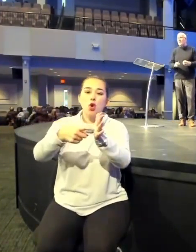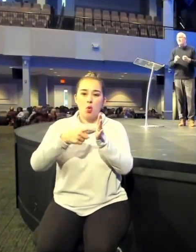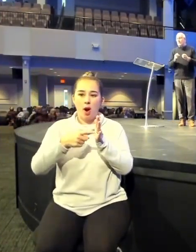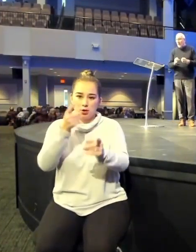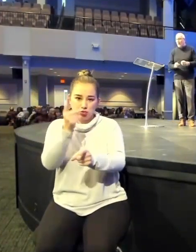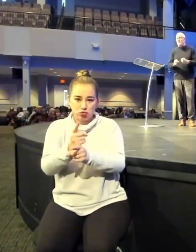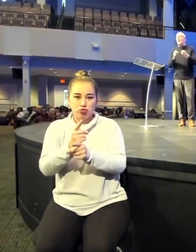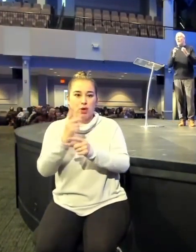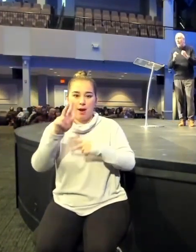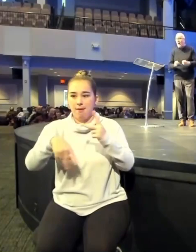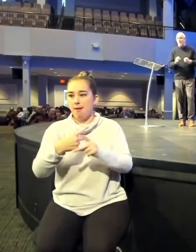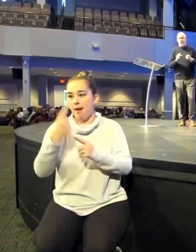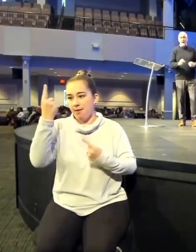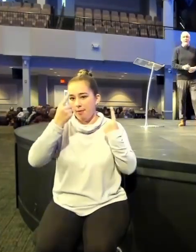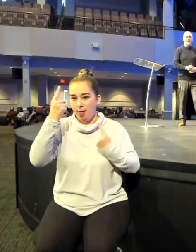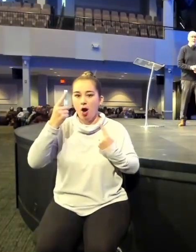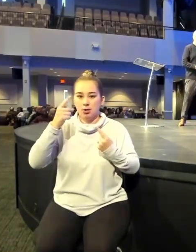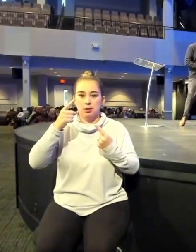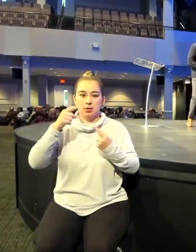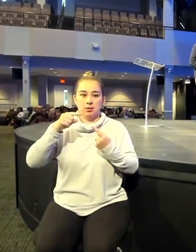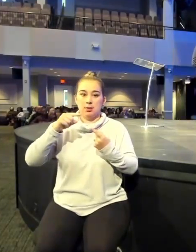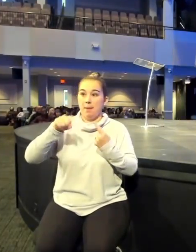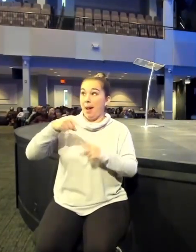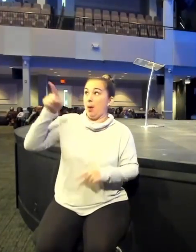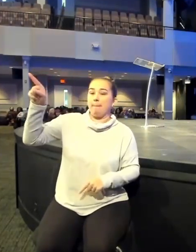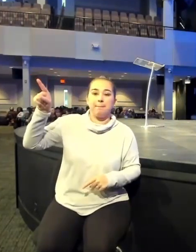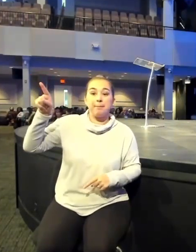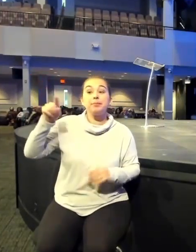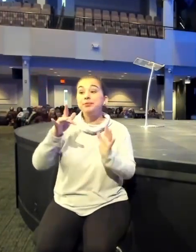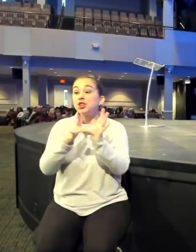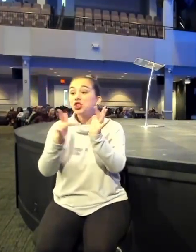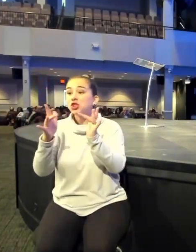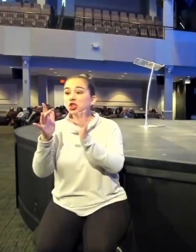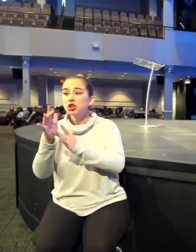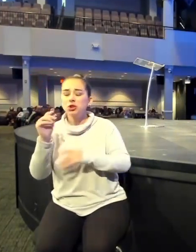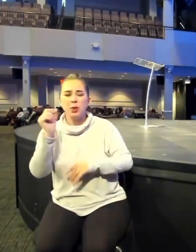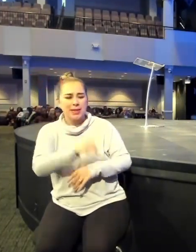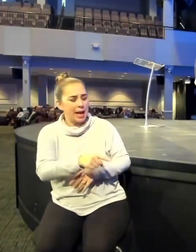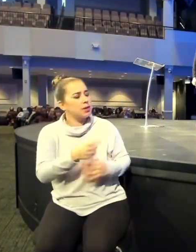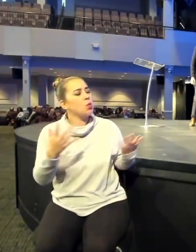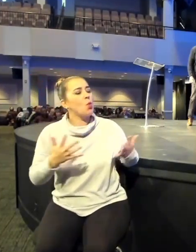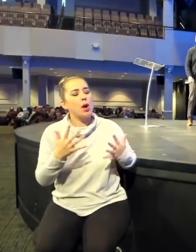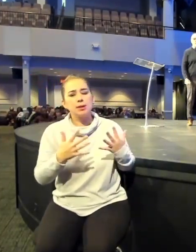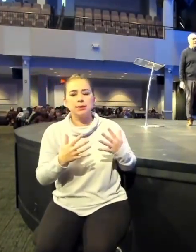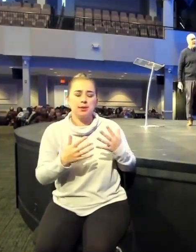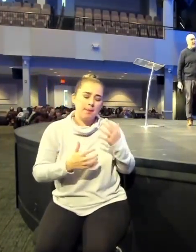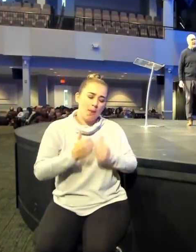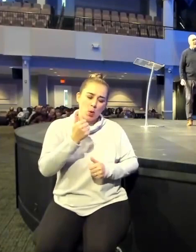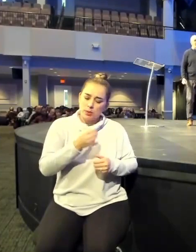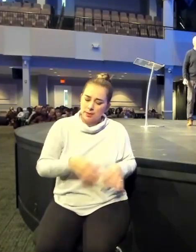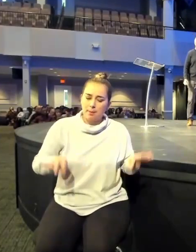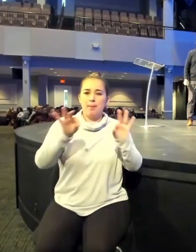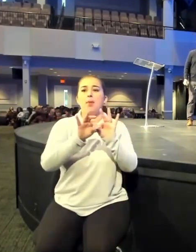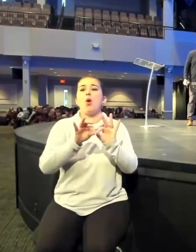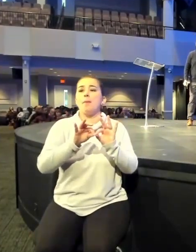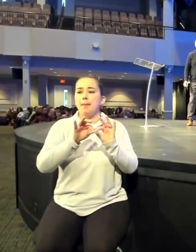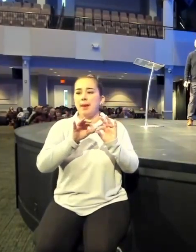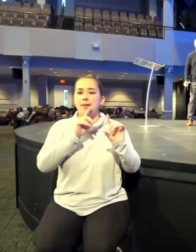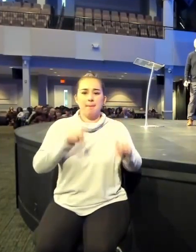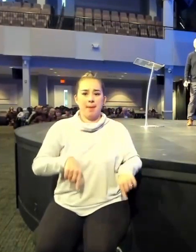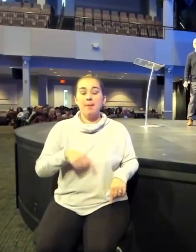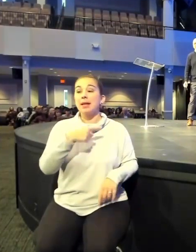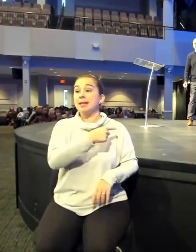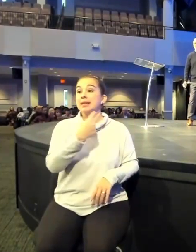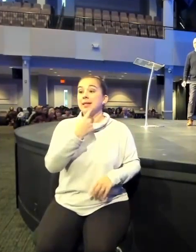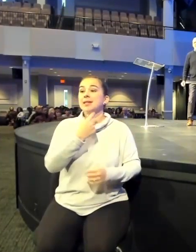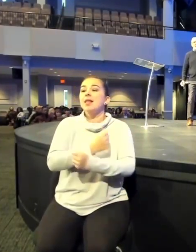right kinds of thoughts about God. When Jesus was asked the question, "What is the most important commandment of all?" he answered it with these